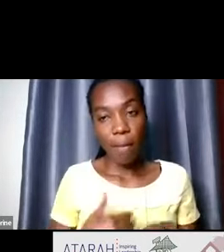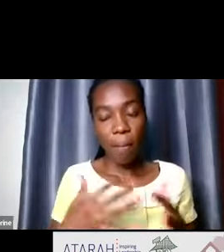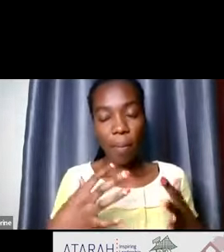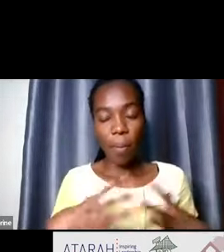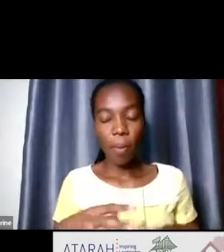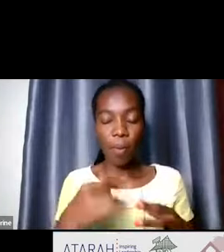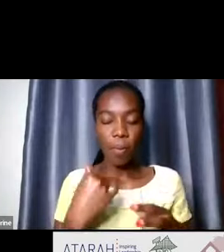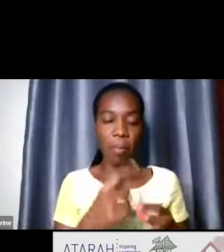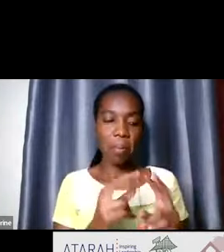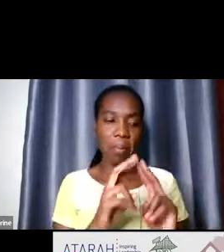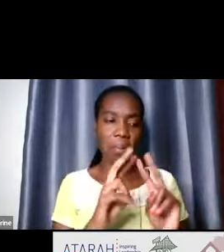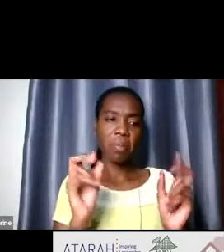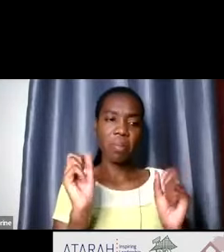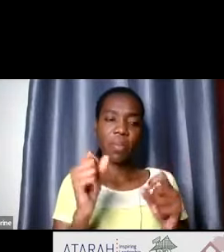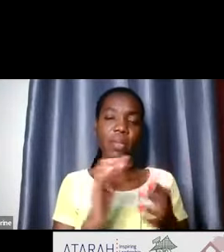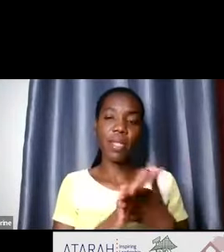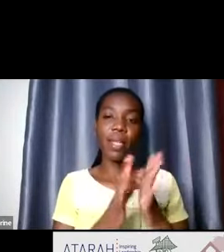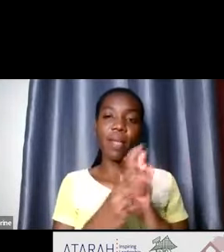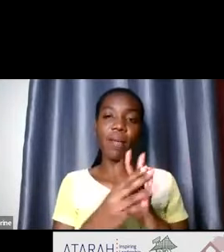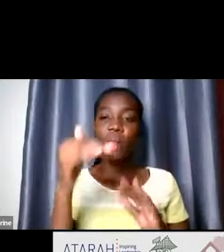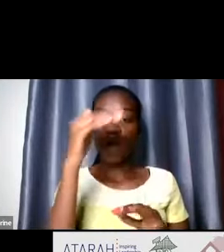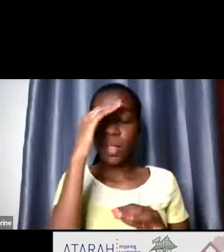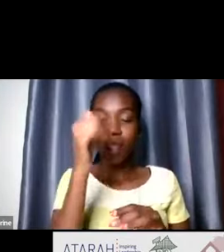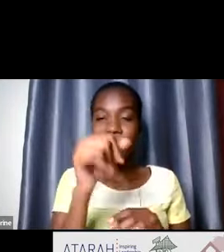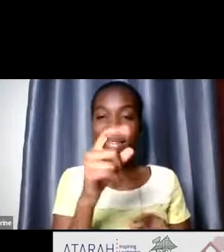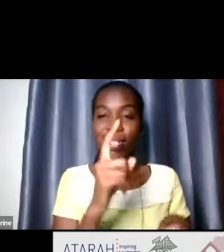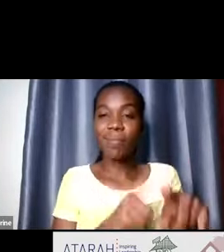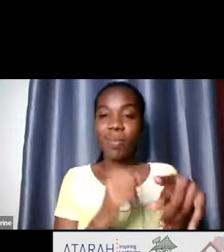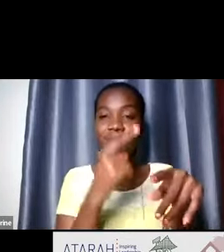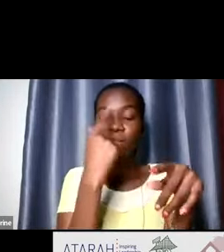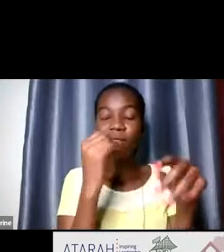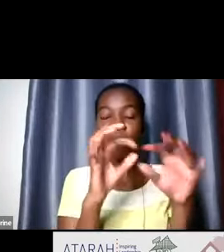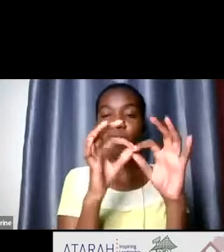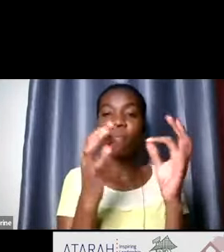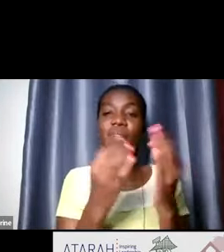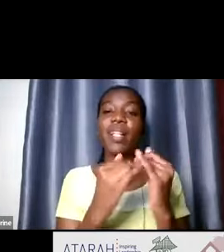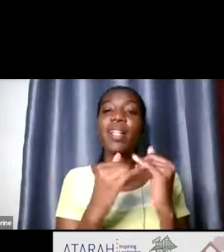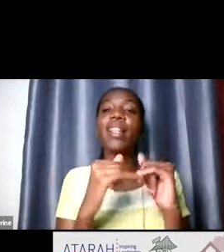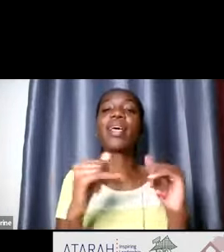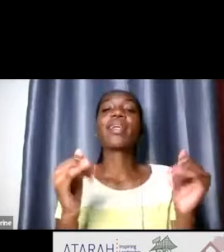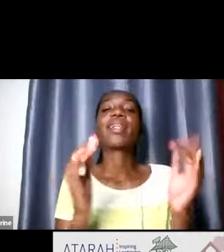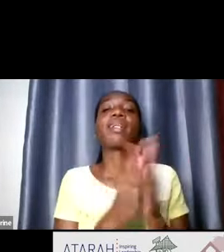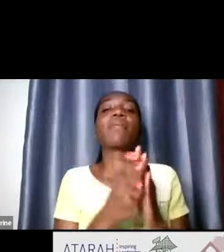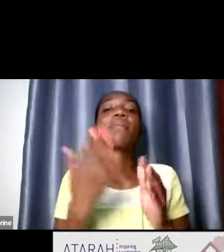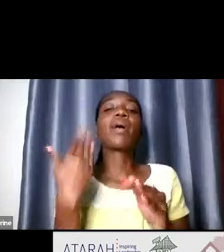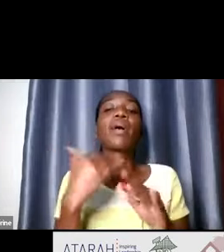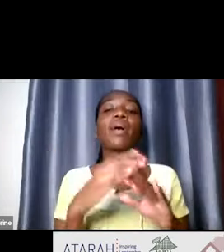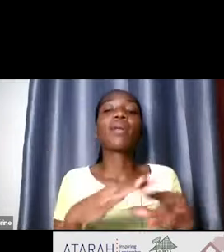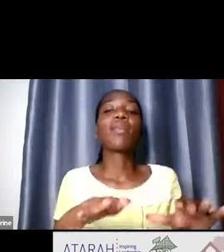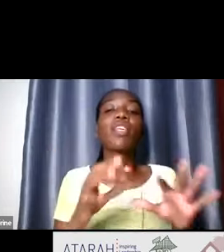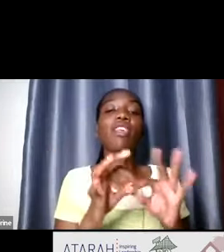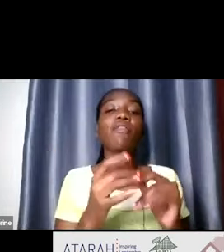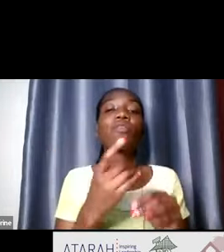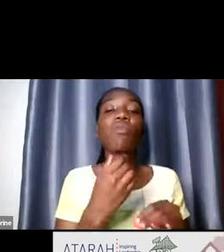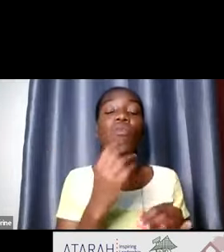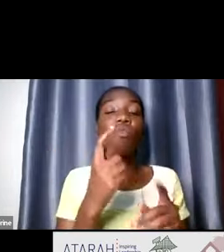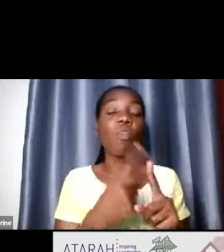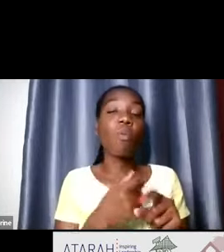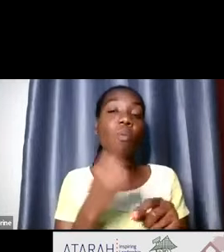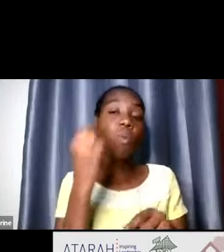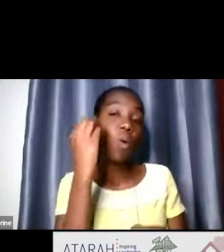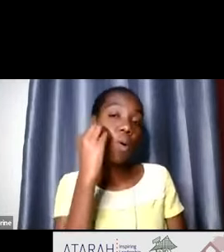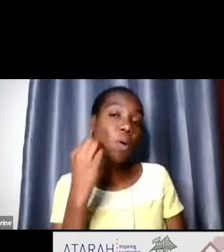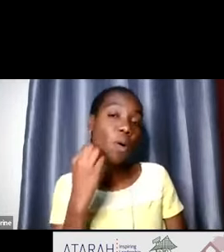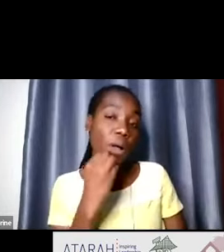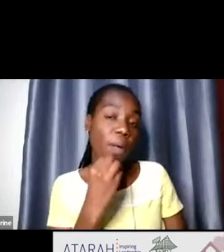vulnerability to become alcoholics simply because of their family line and their background. If you come from a home where people are alcoholics,